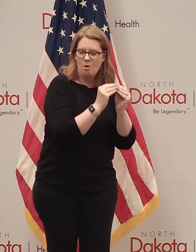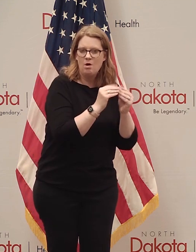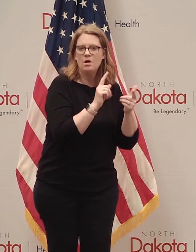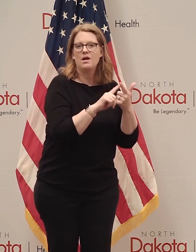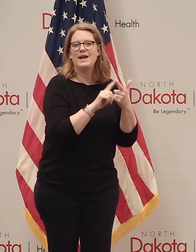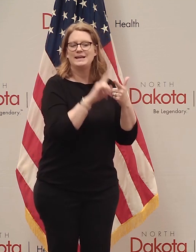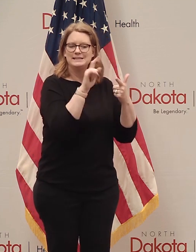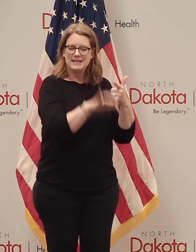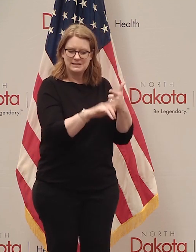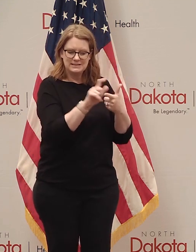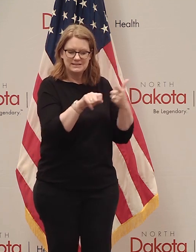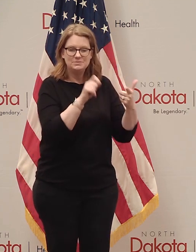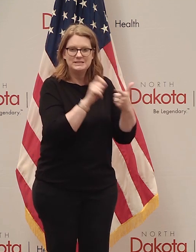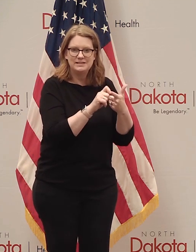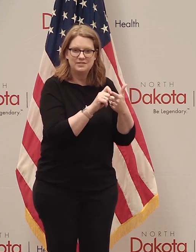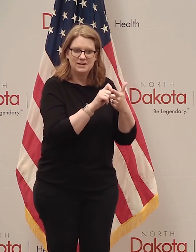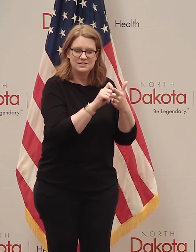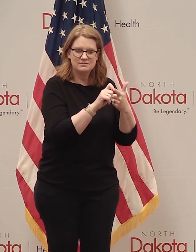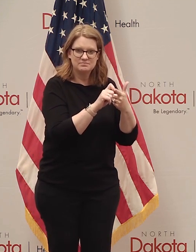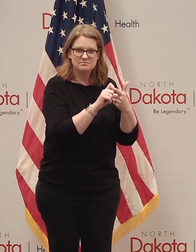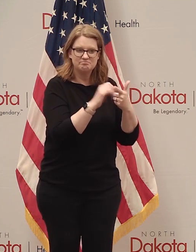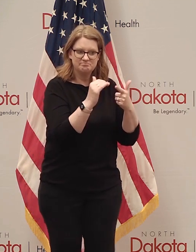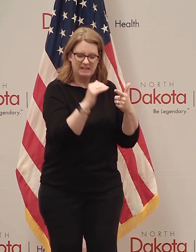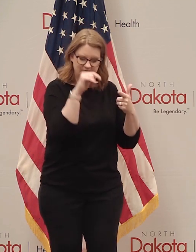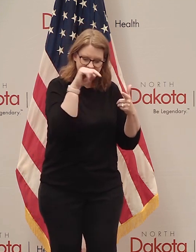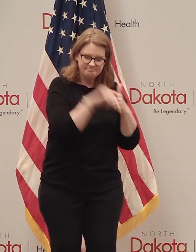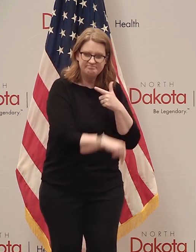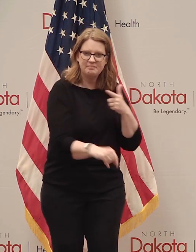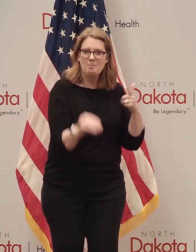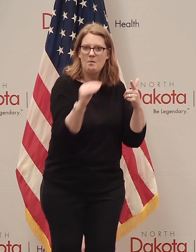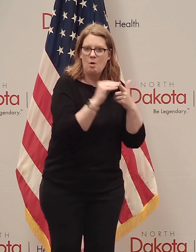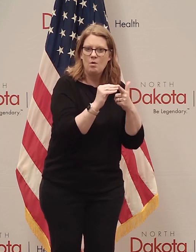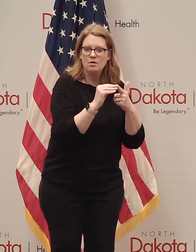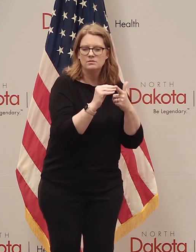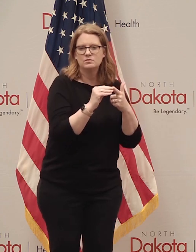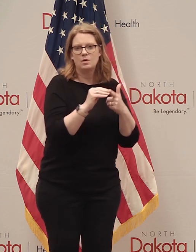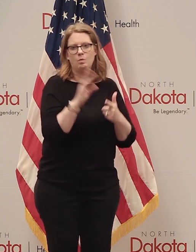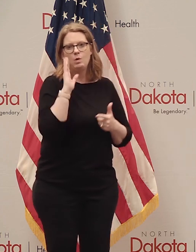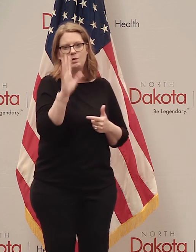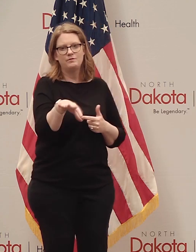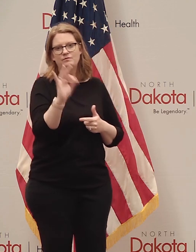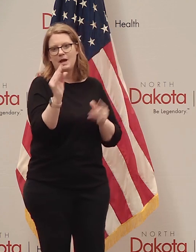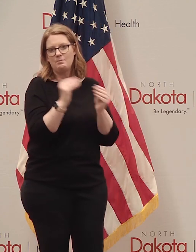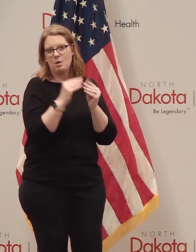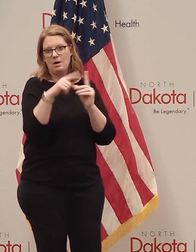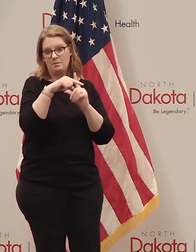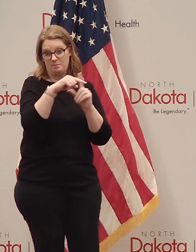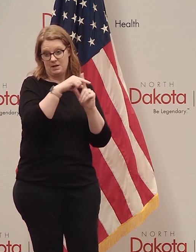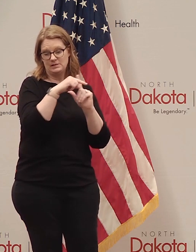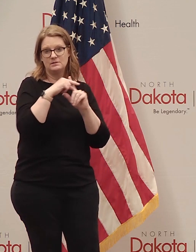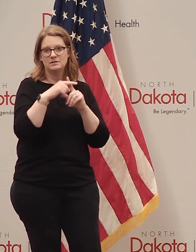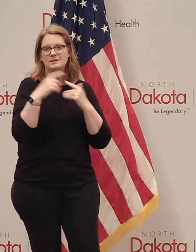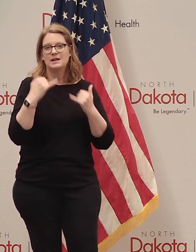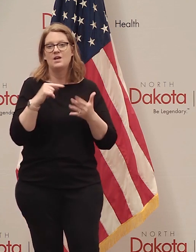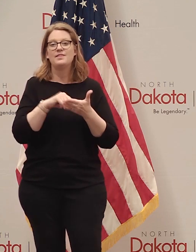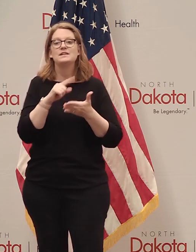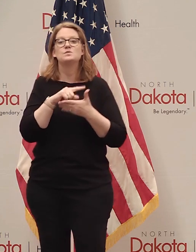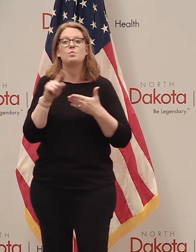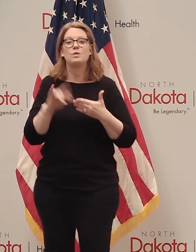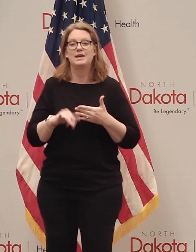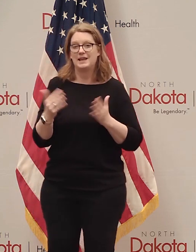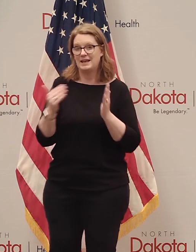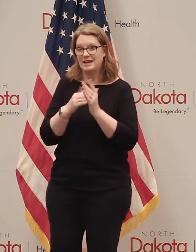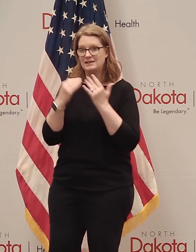targeted testing, that we were going to be seeing some more positives. And again, as you've seen multiple days this week and again